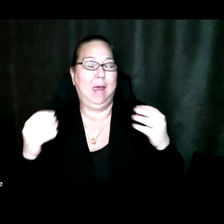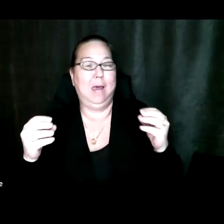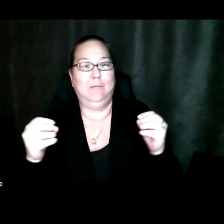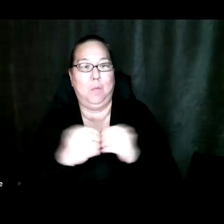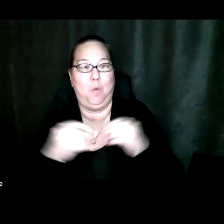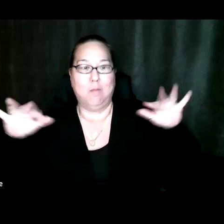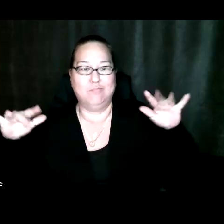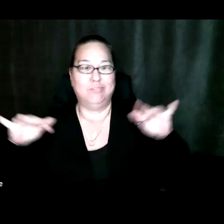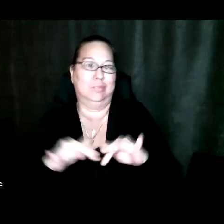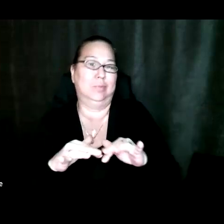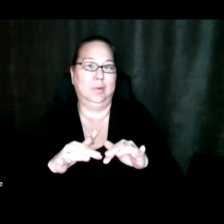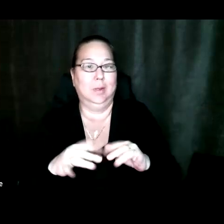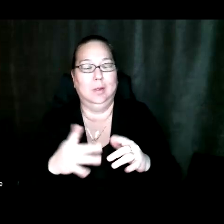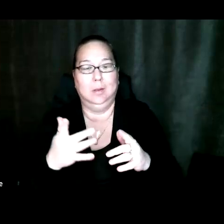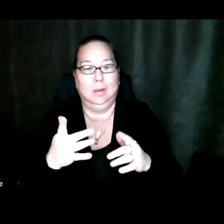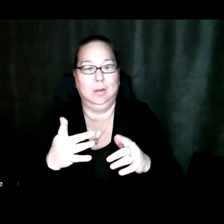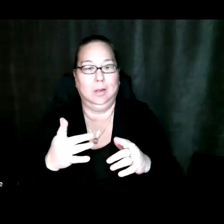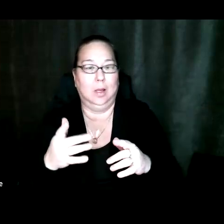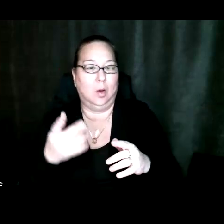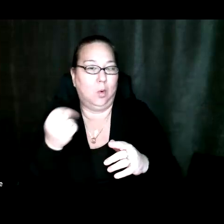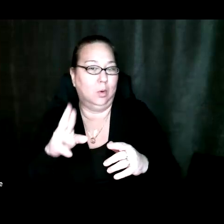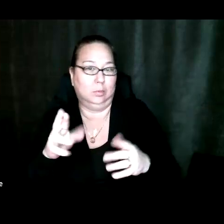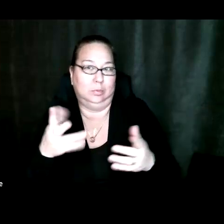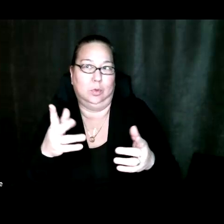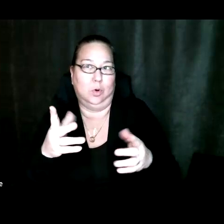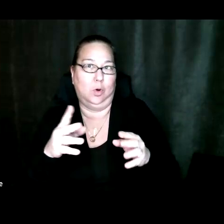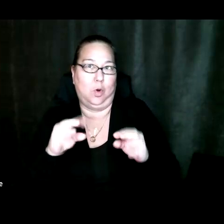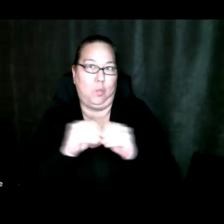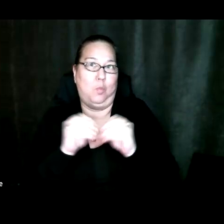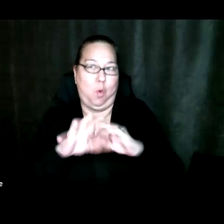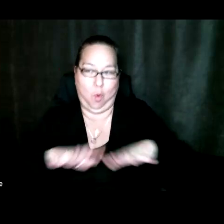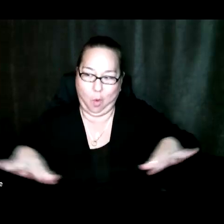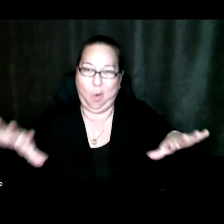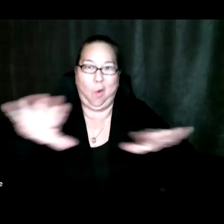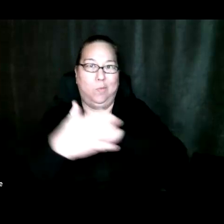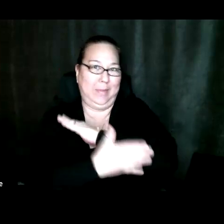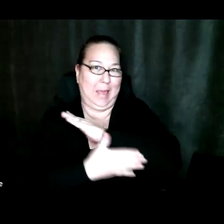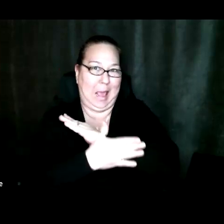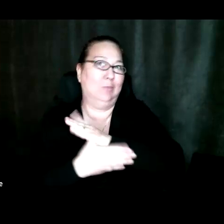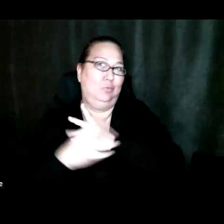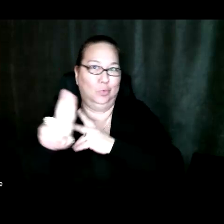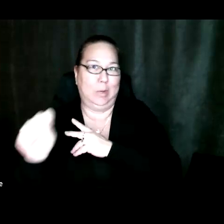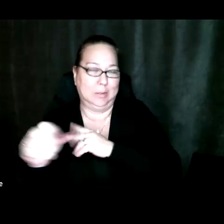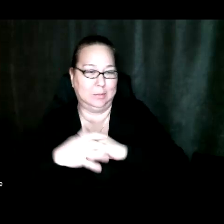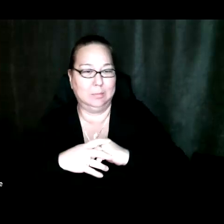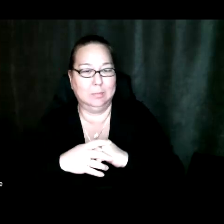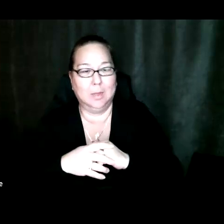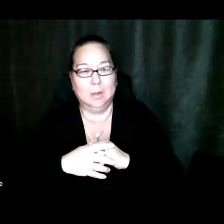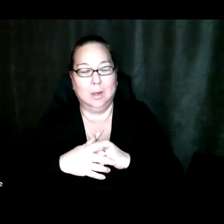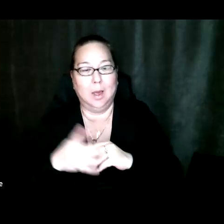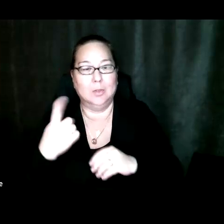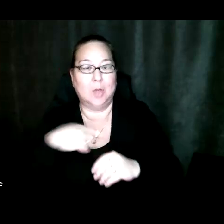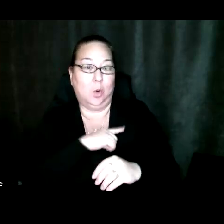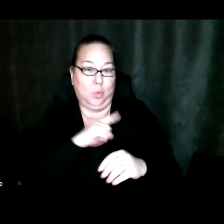the country, or if we might see a drop off like this one. So for now, these are the students we have, these are the students we're going to serve. And so we're going to